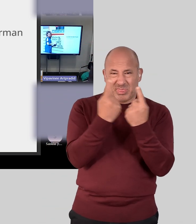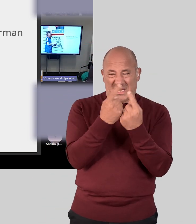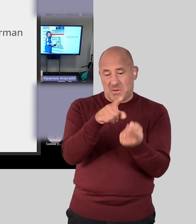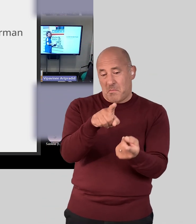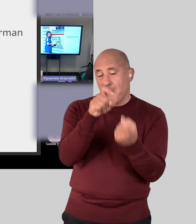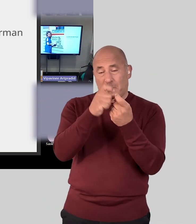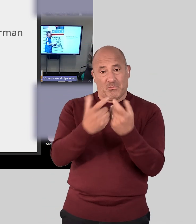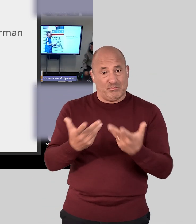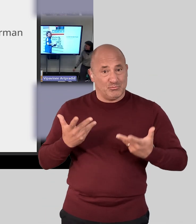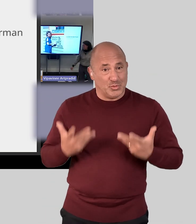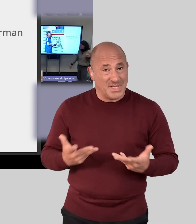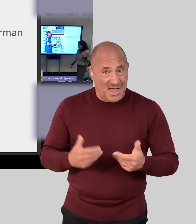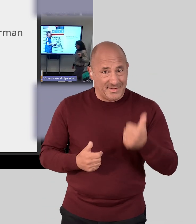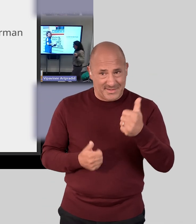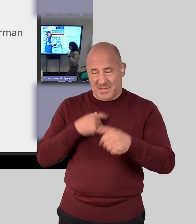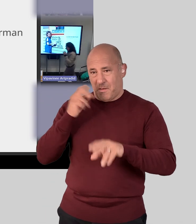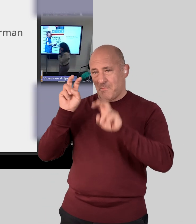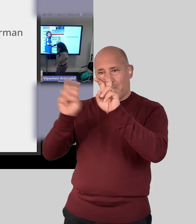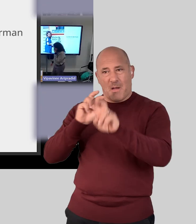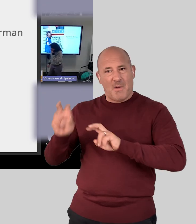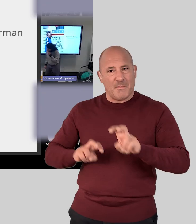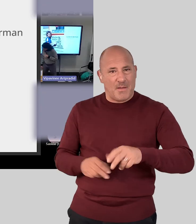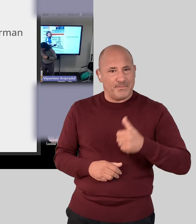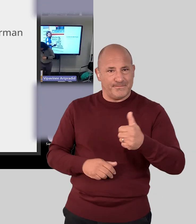things that we're going to gather from today's session.